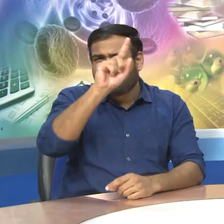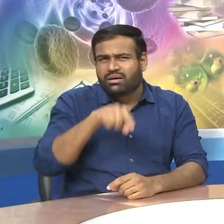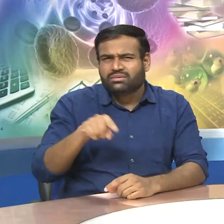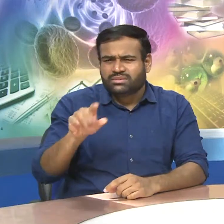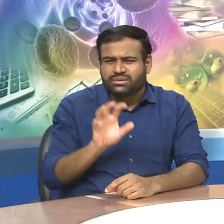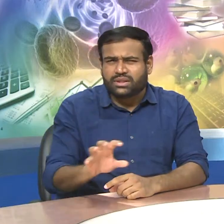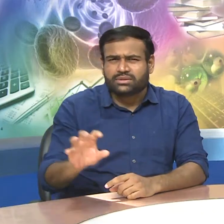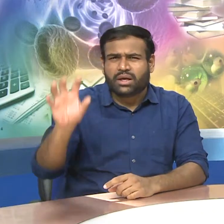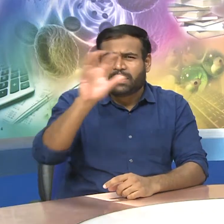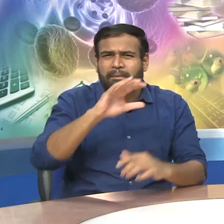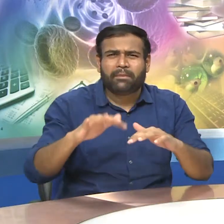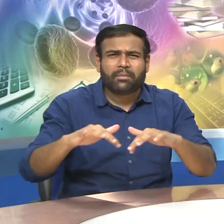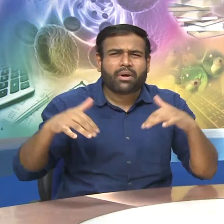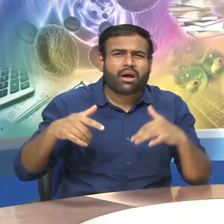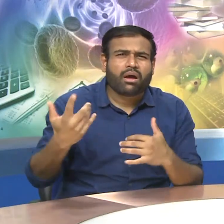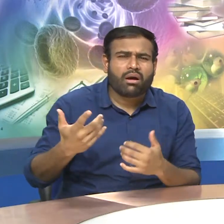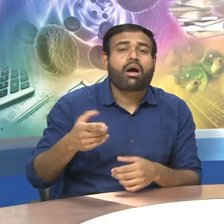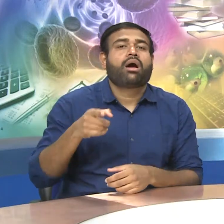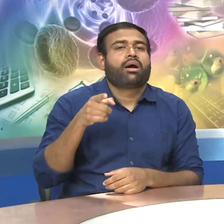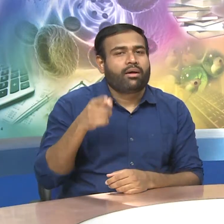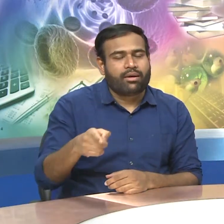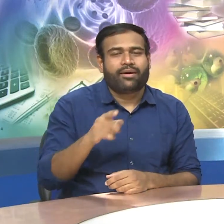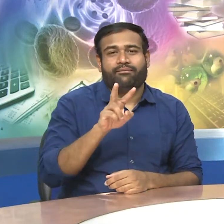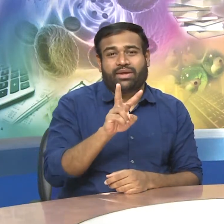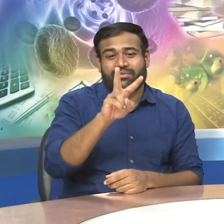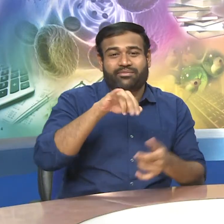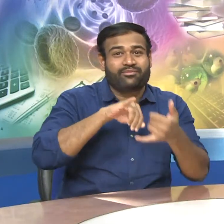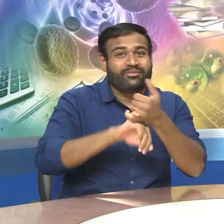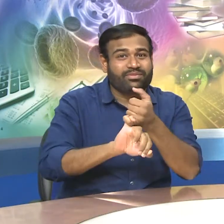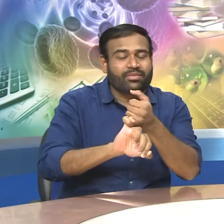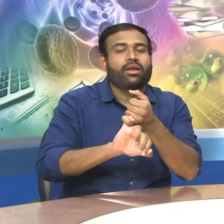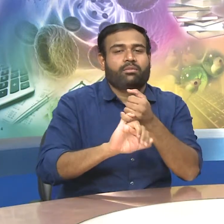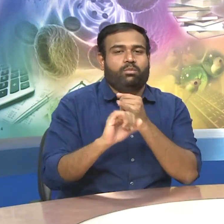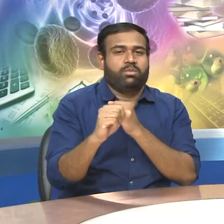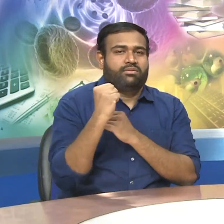And Vidhan Sabha is more powerful than Vidhan Parishad.